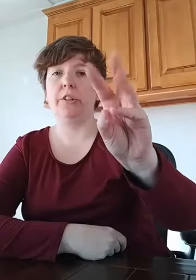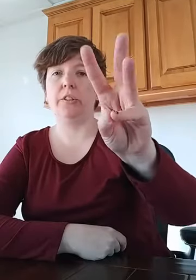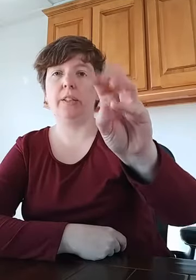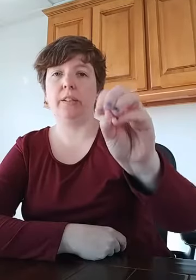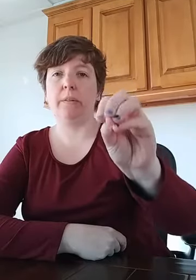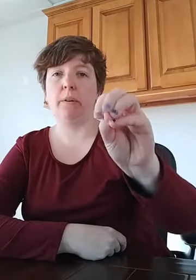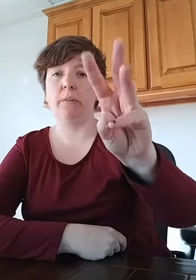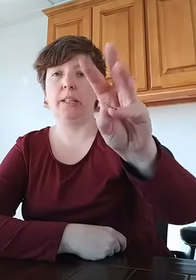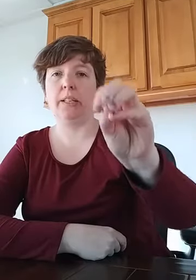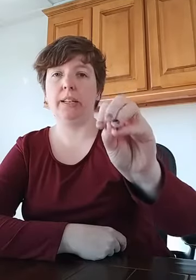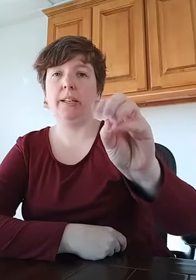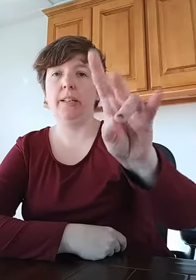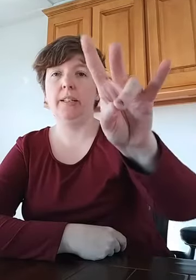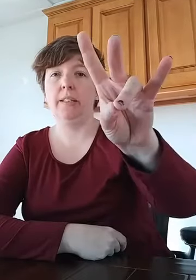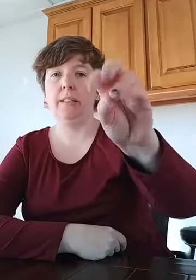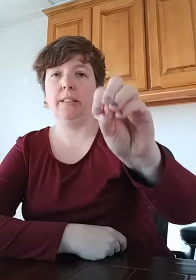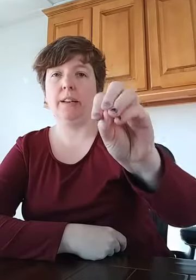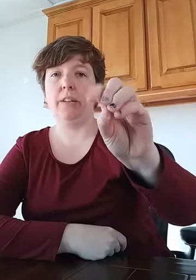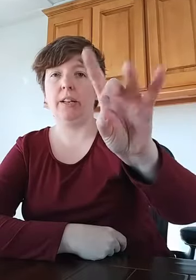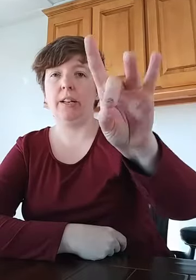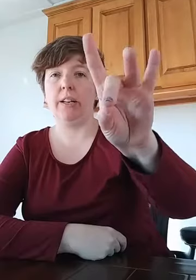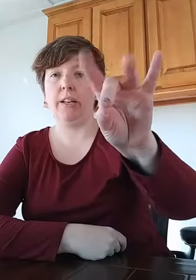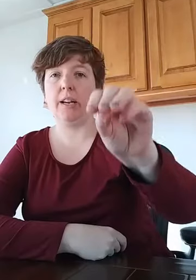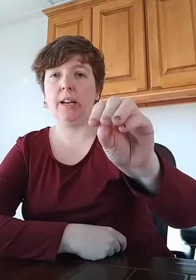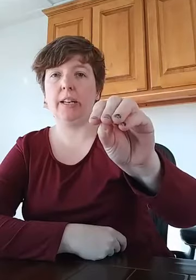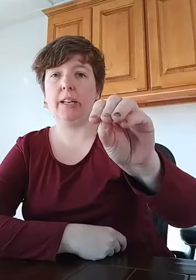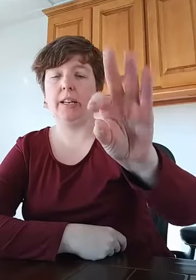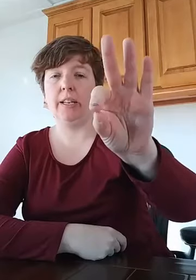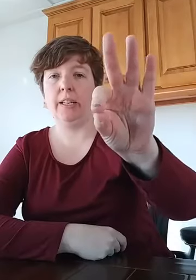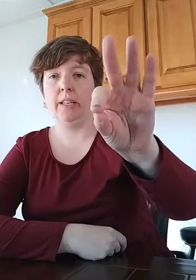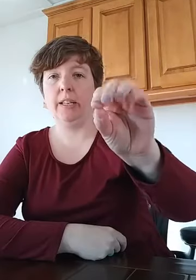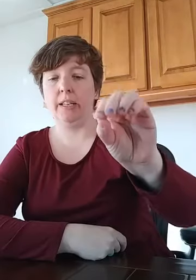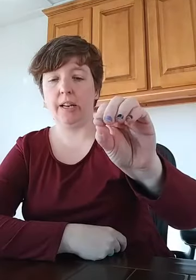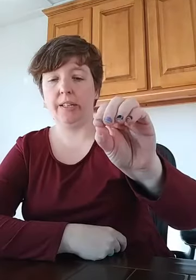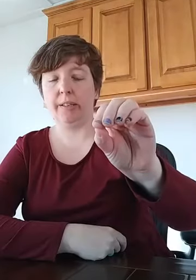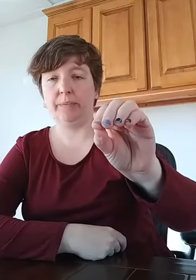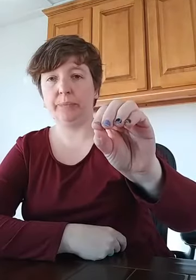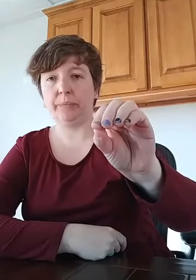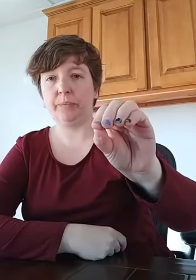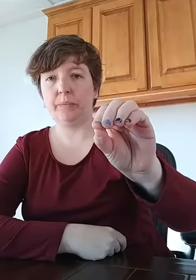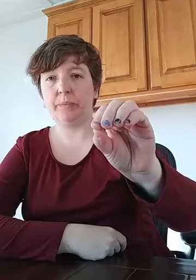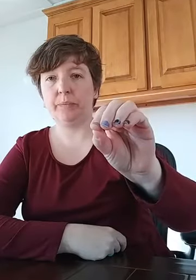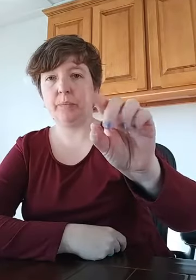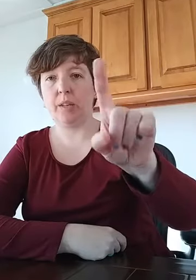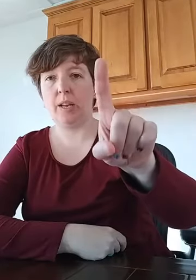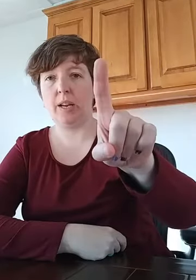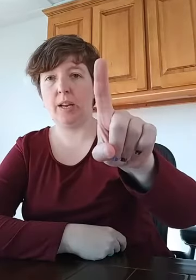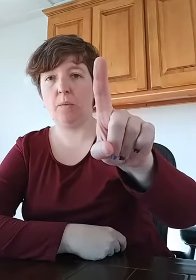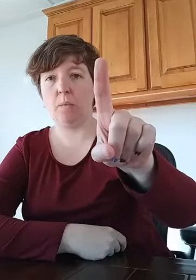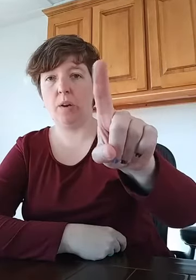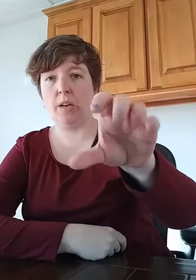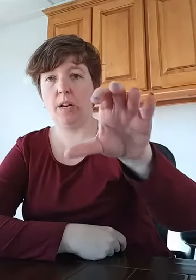60, 60, 70, 80, 90, and